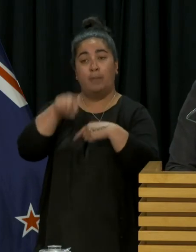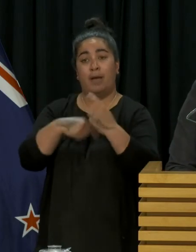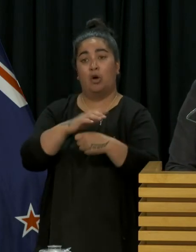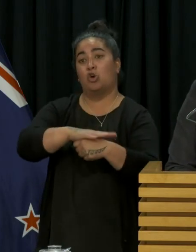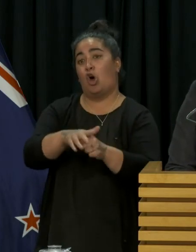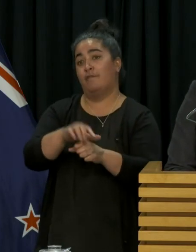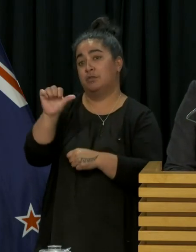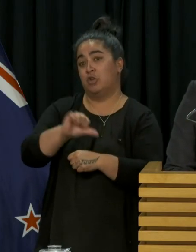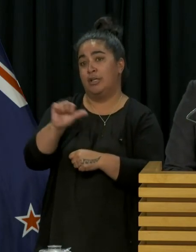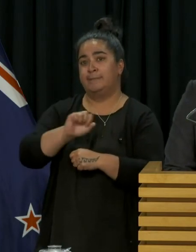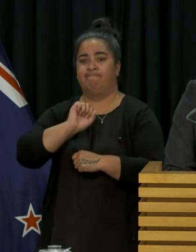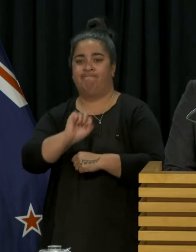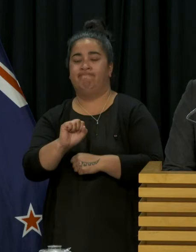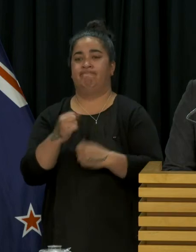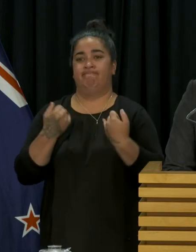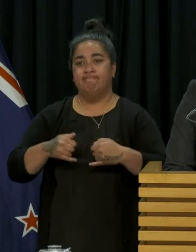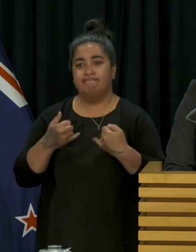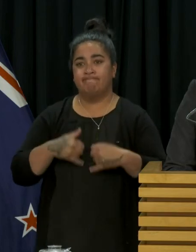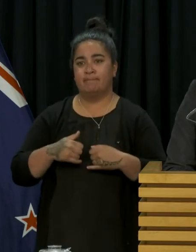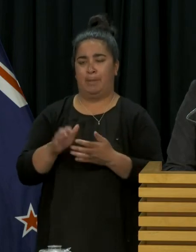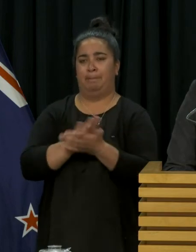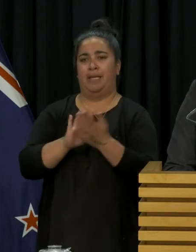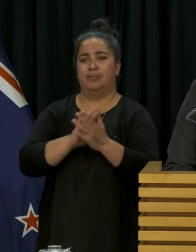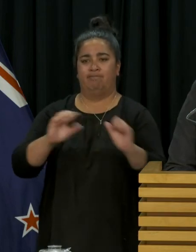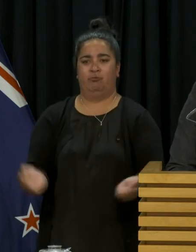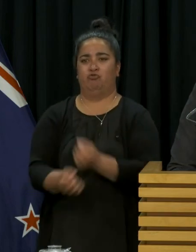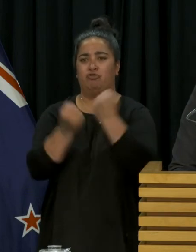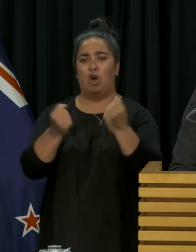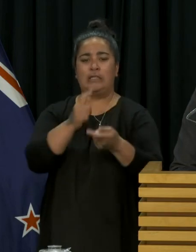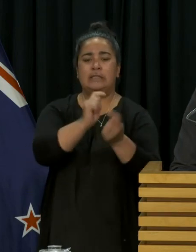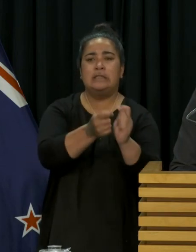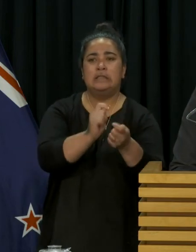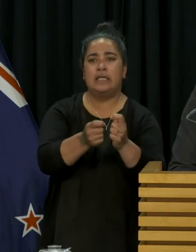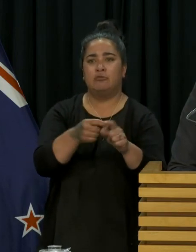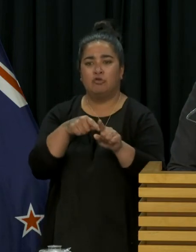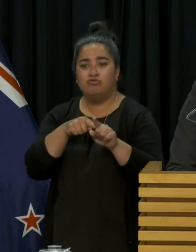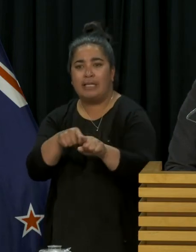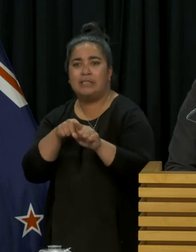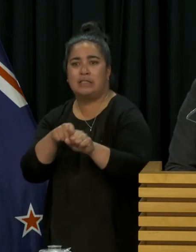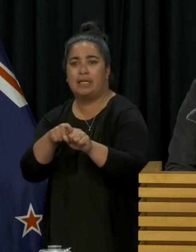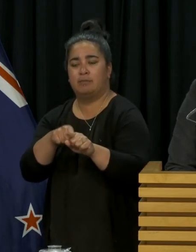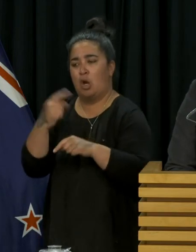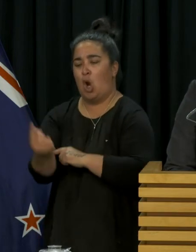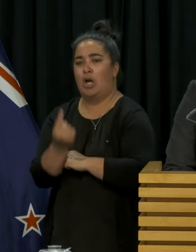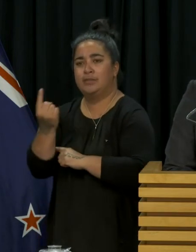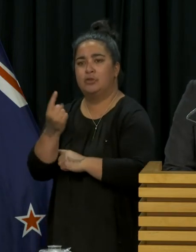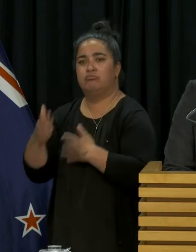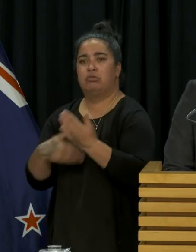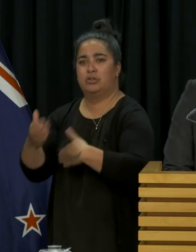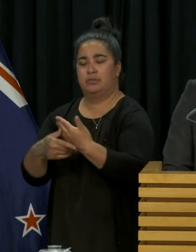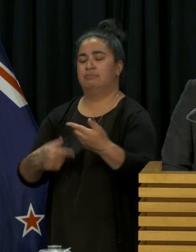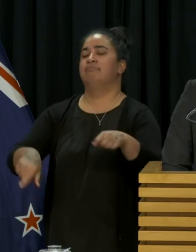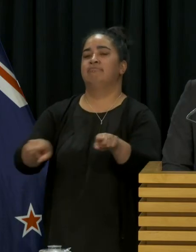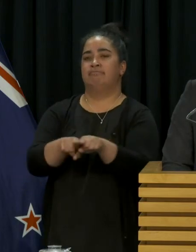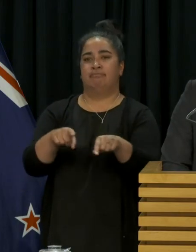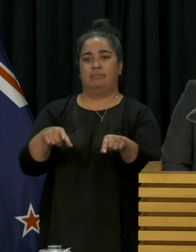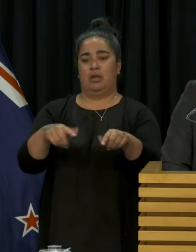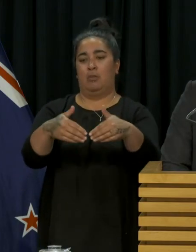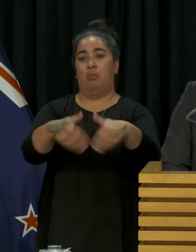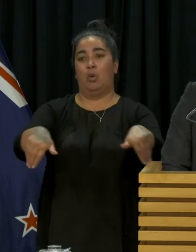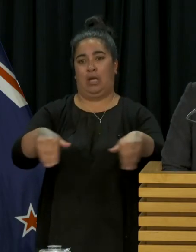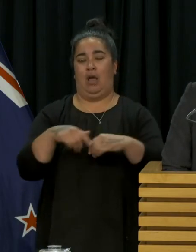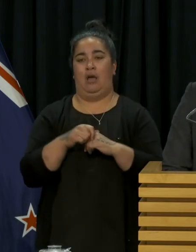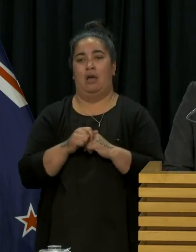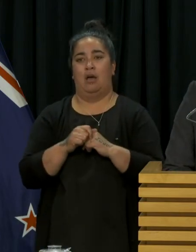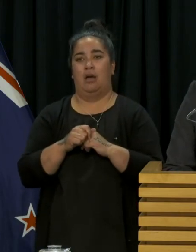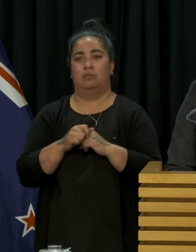we continue to strengthen our testing, tracing and isolation processes and our border measures. The modelling's now telling